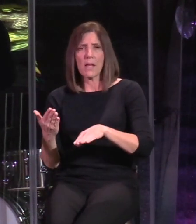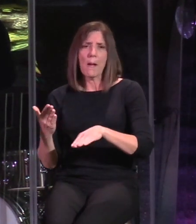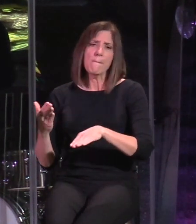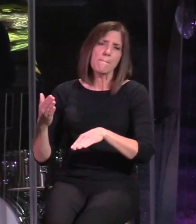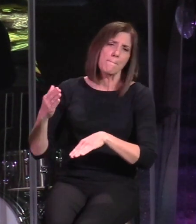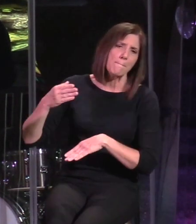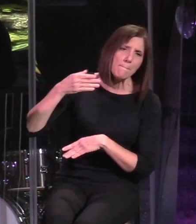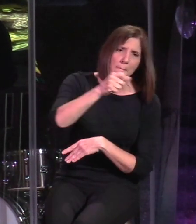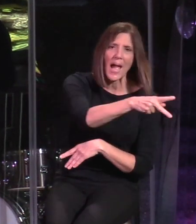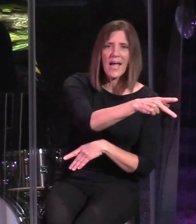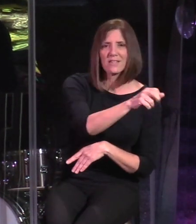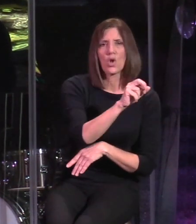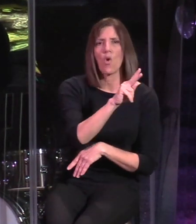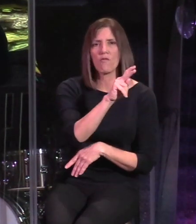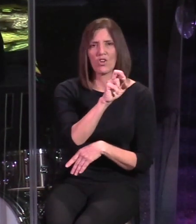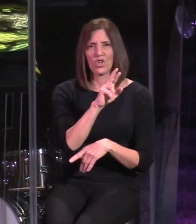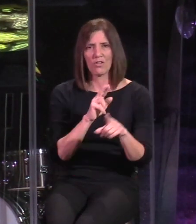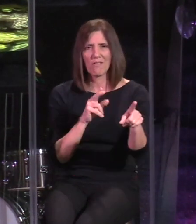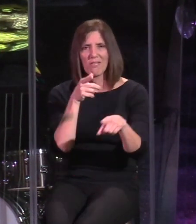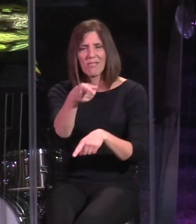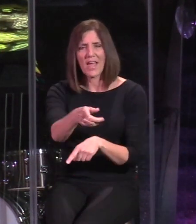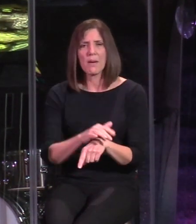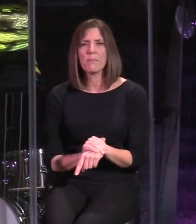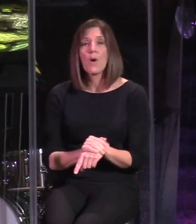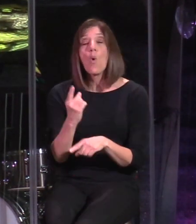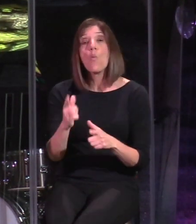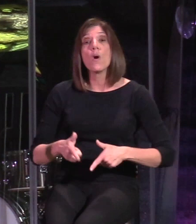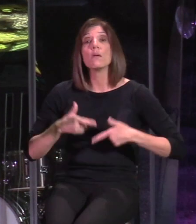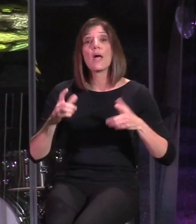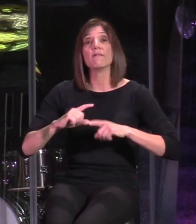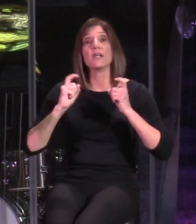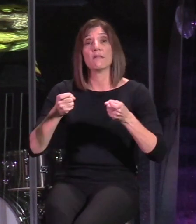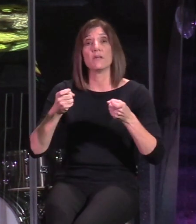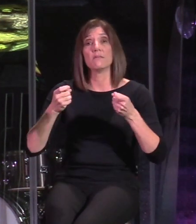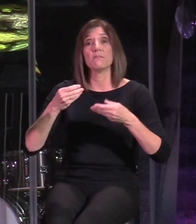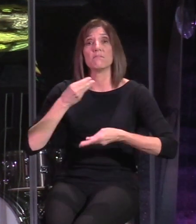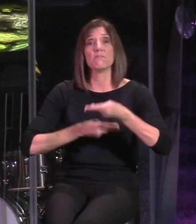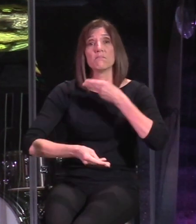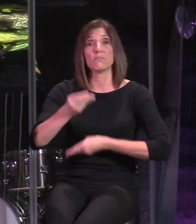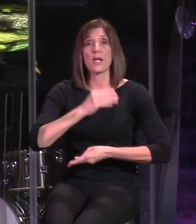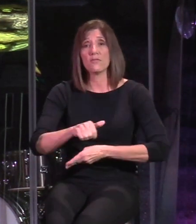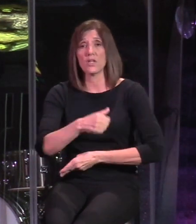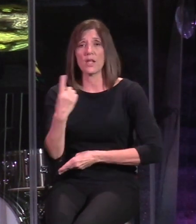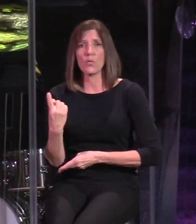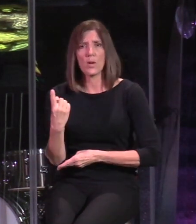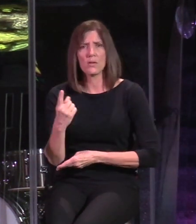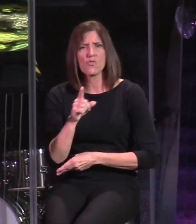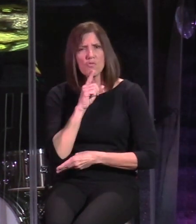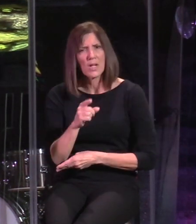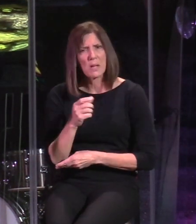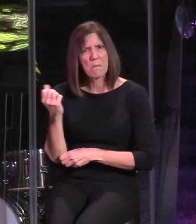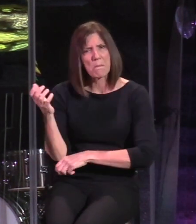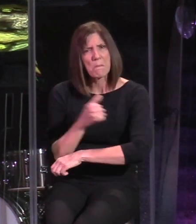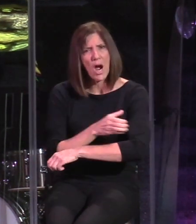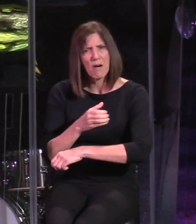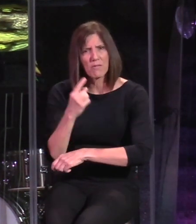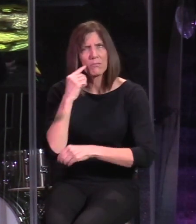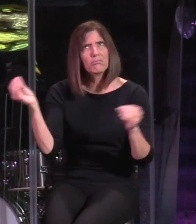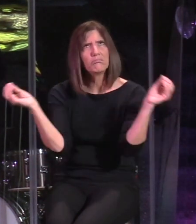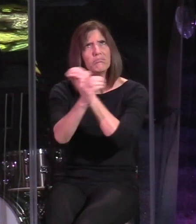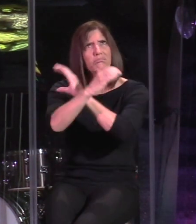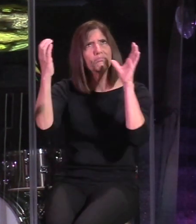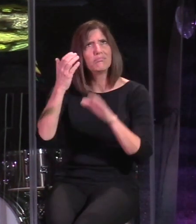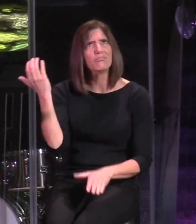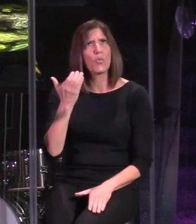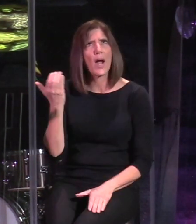sacrificial death, one life given to save another. It's a powerful set of imagery right here. Now,